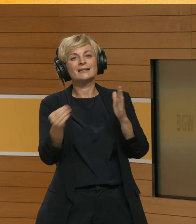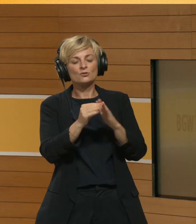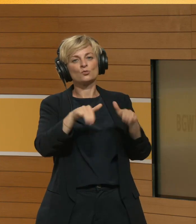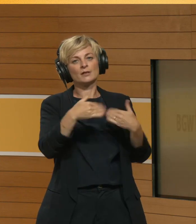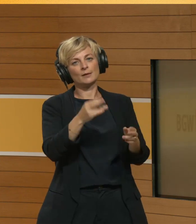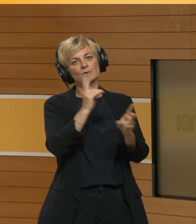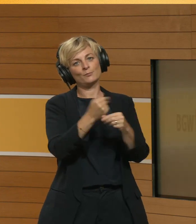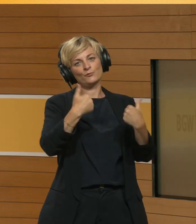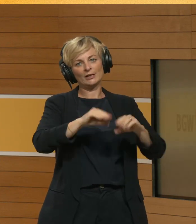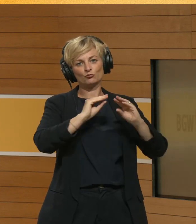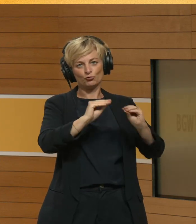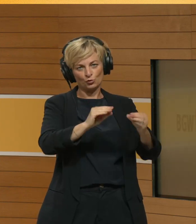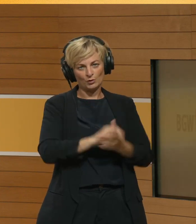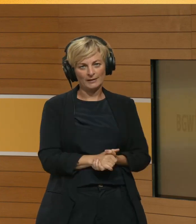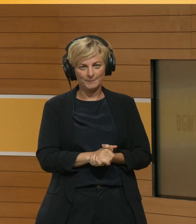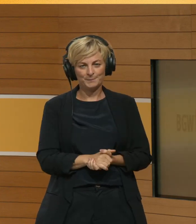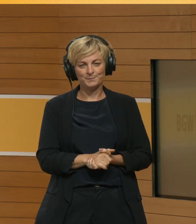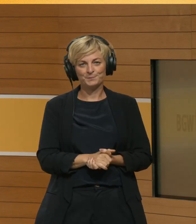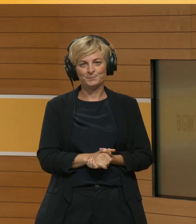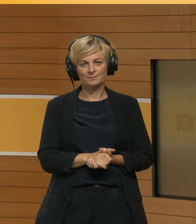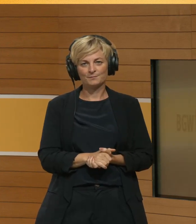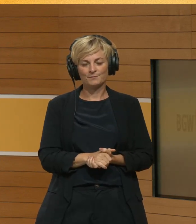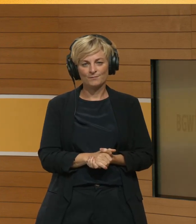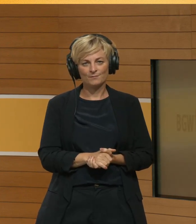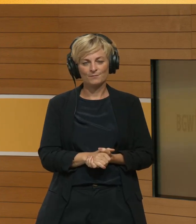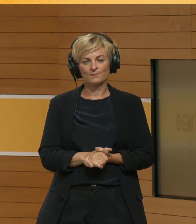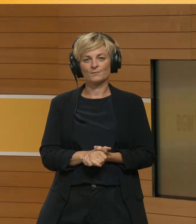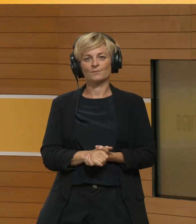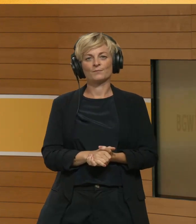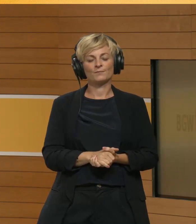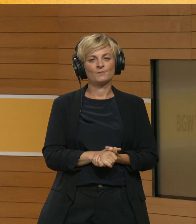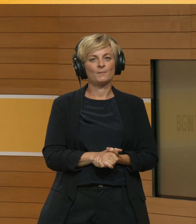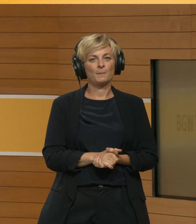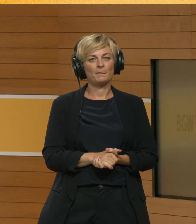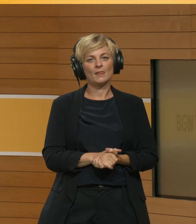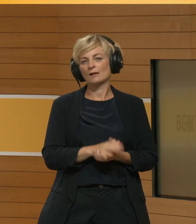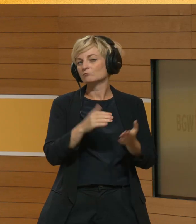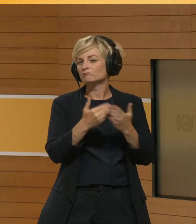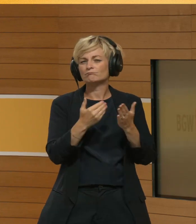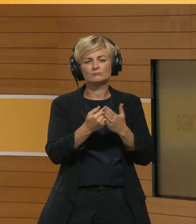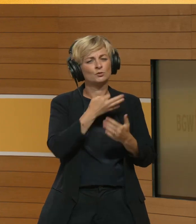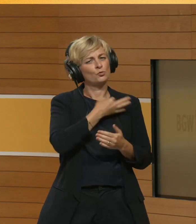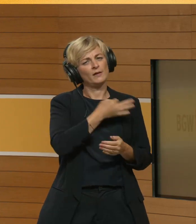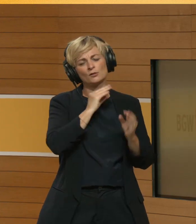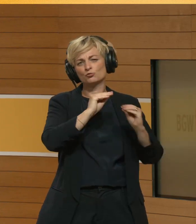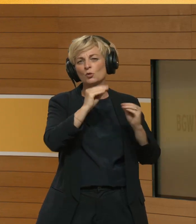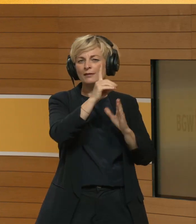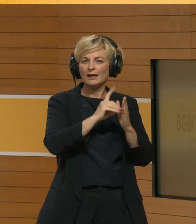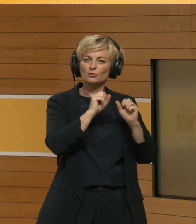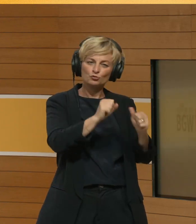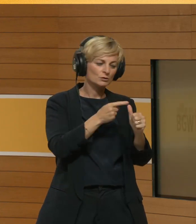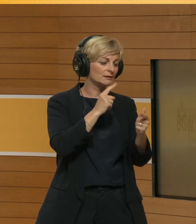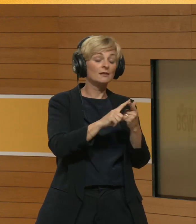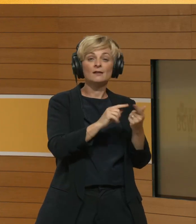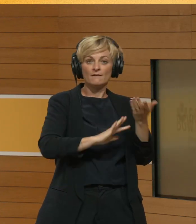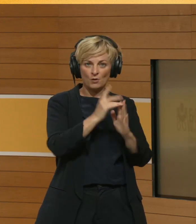also included, of course, the necessary trainings, the fire alarming, and also data protection, but they are a bit shorter than before. And